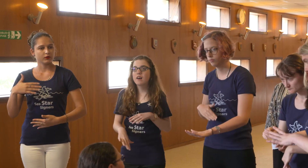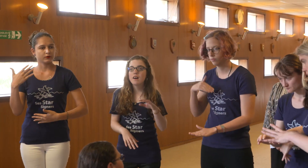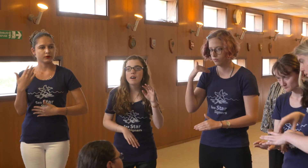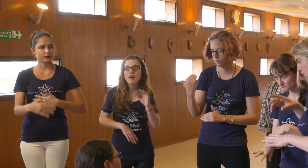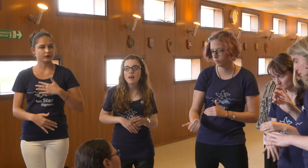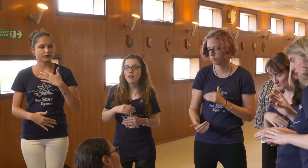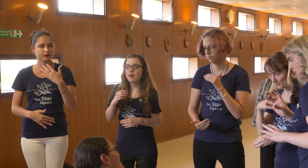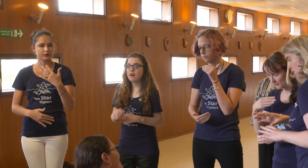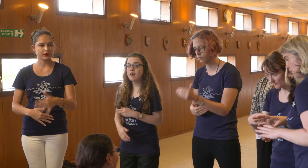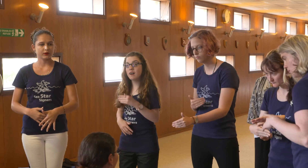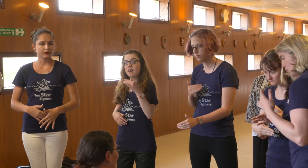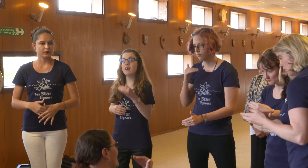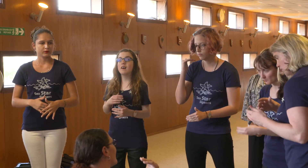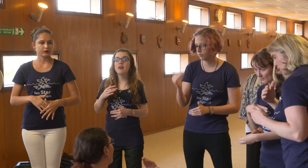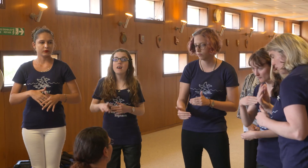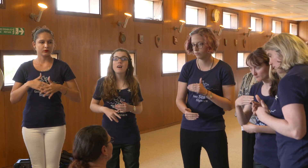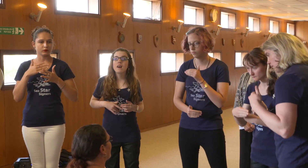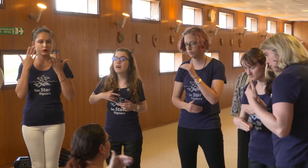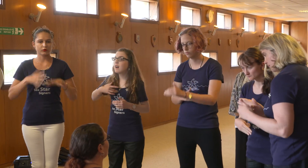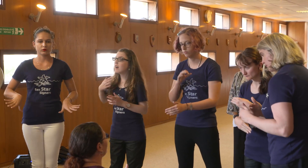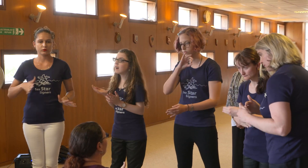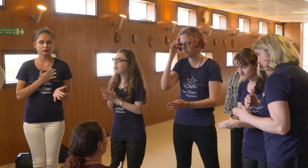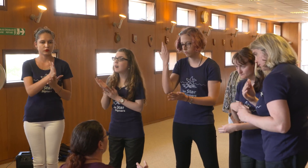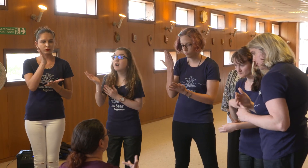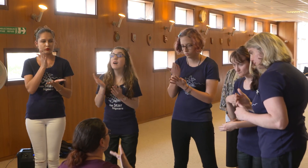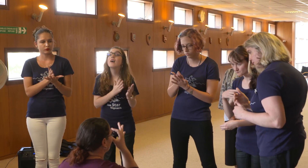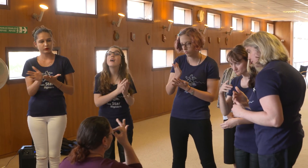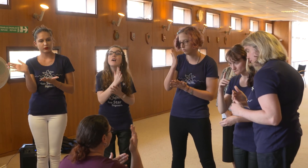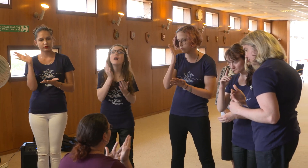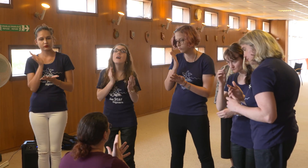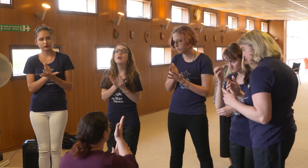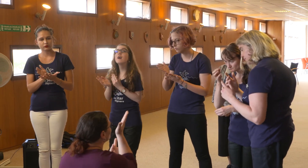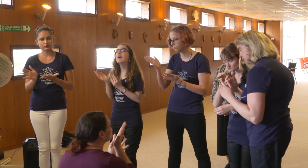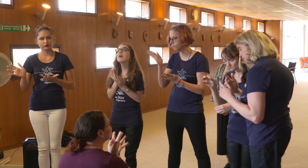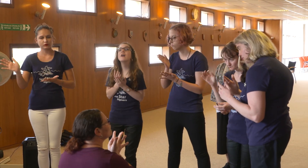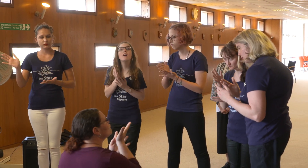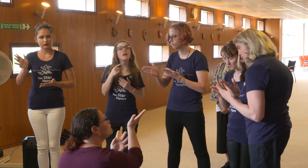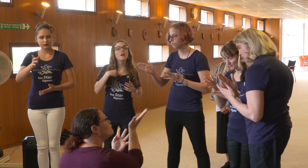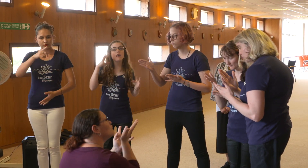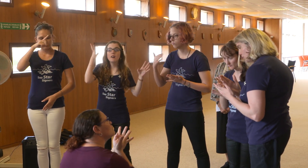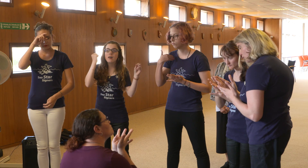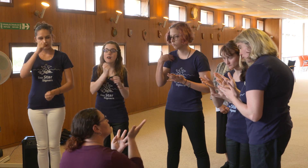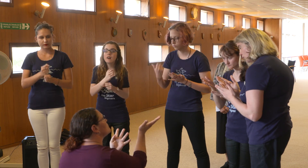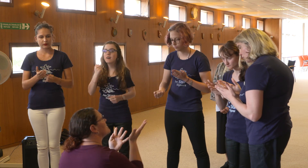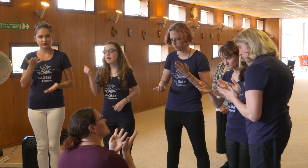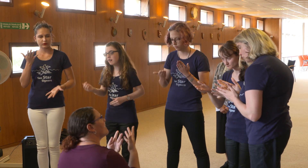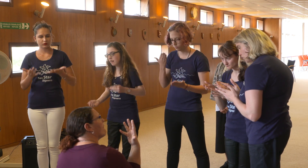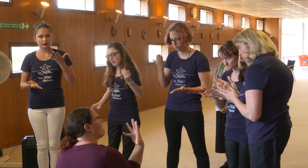every move I make feels lost with no direction. My faith is